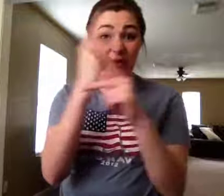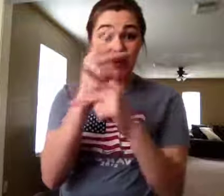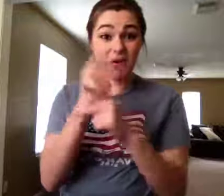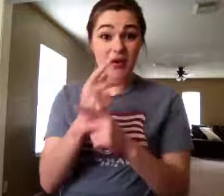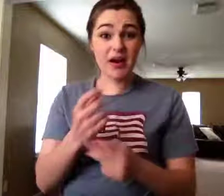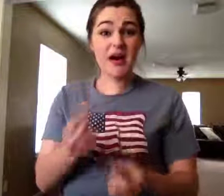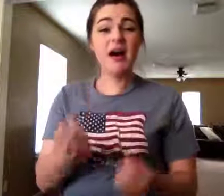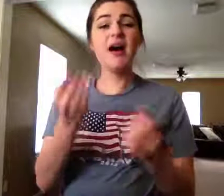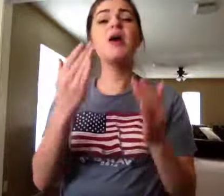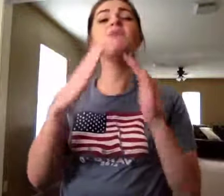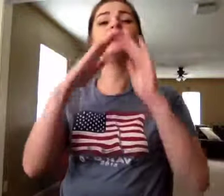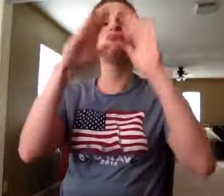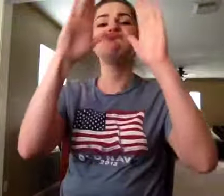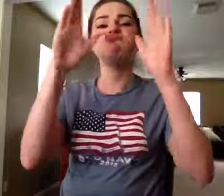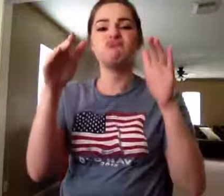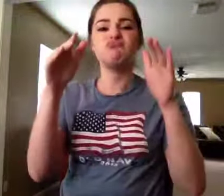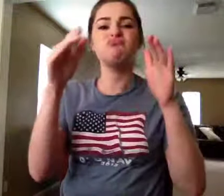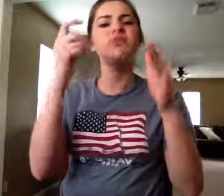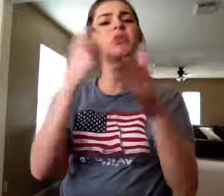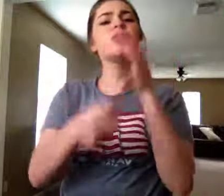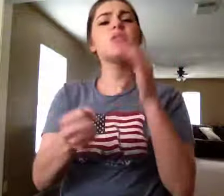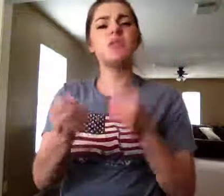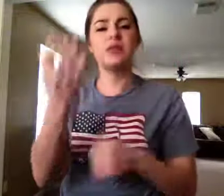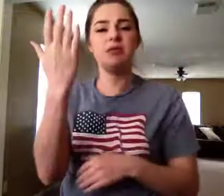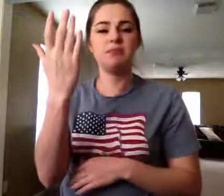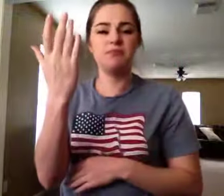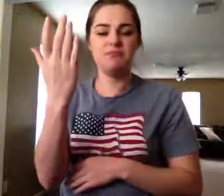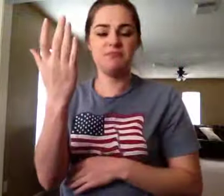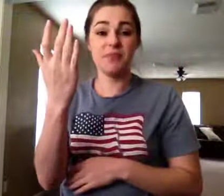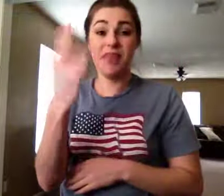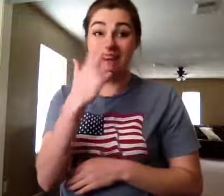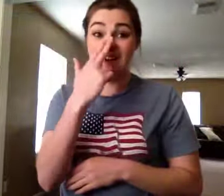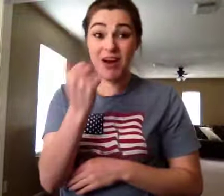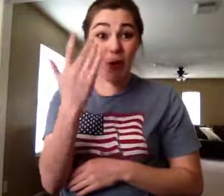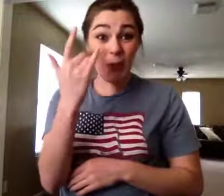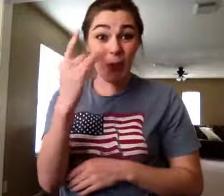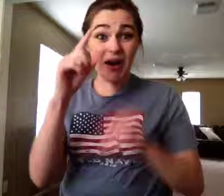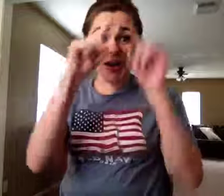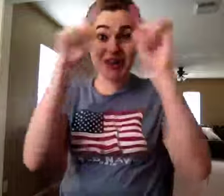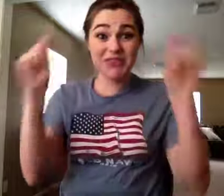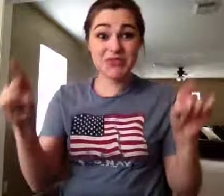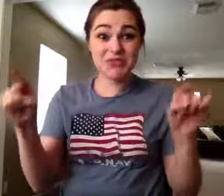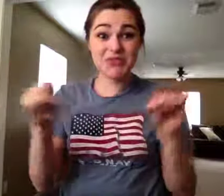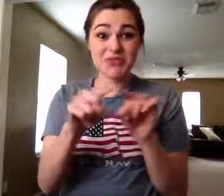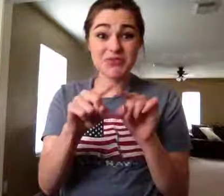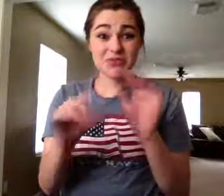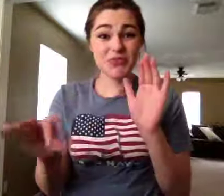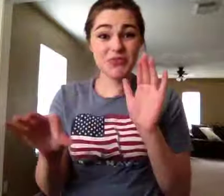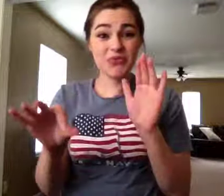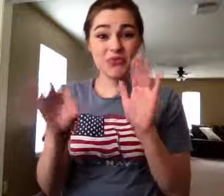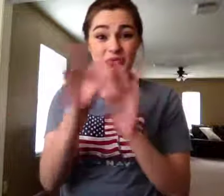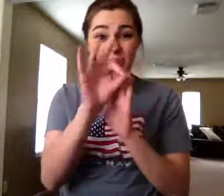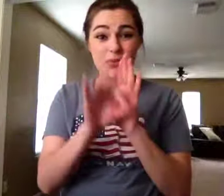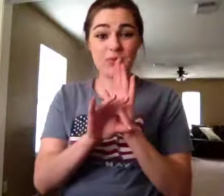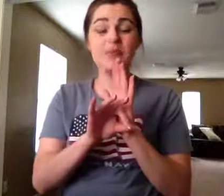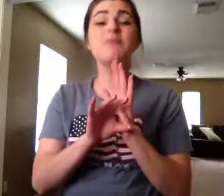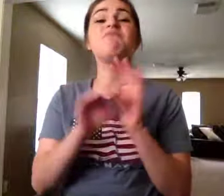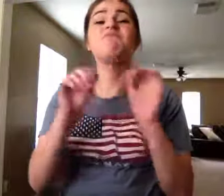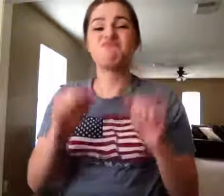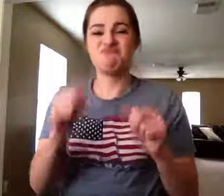cost, which will be fun because we'll use our new triangle formula. Then we'll have a pretty good idea of how much Mr. Jones will